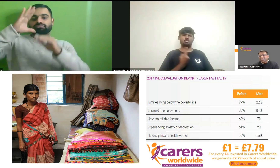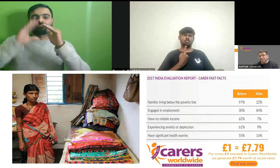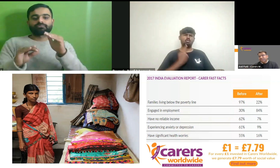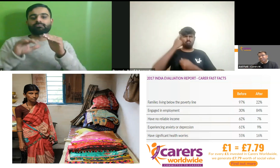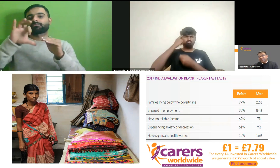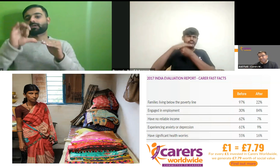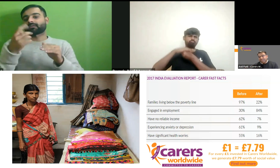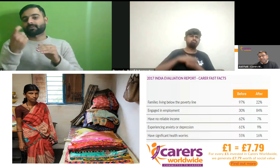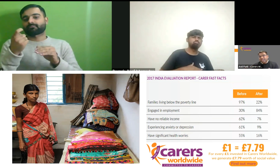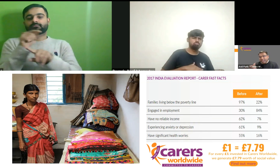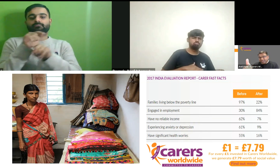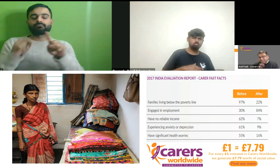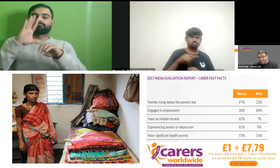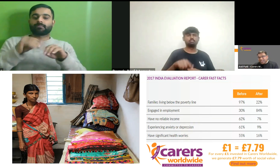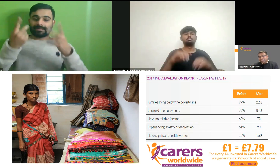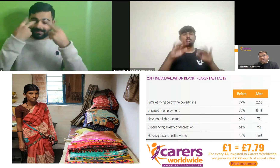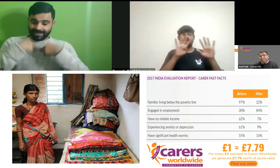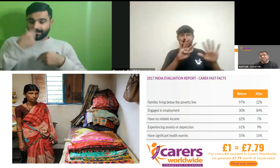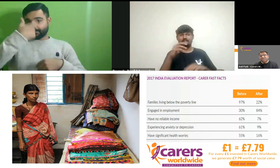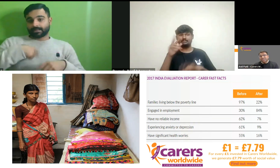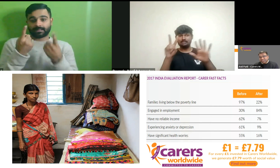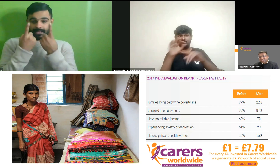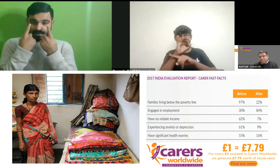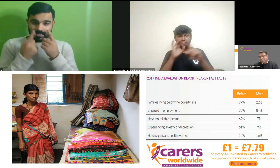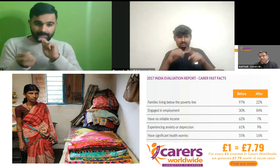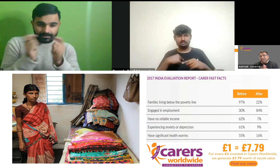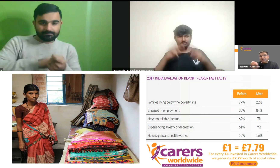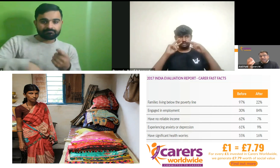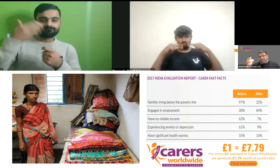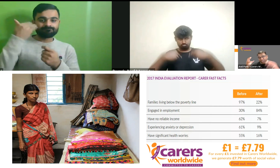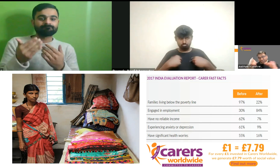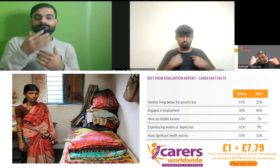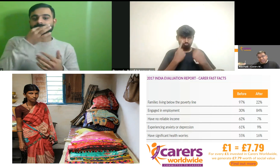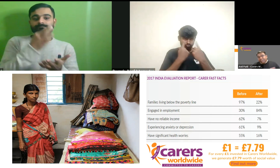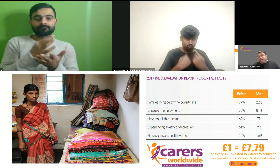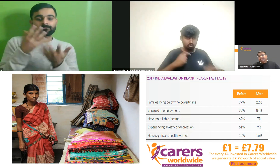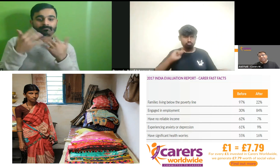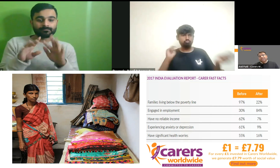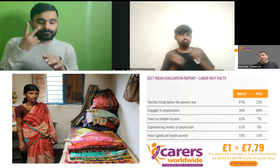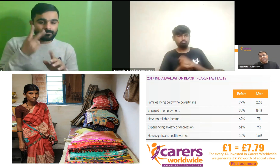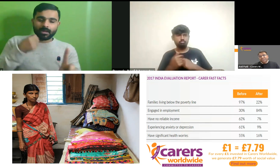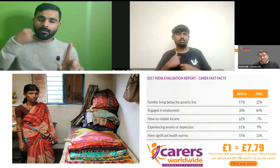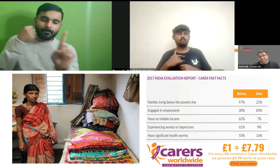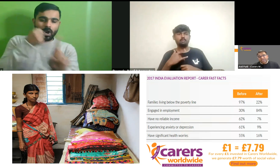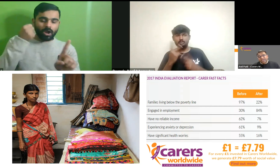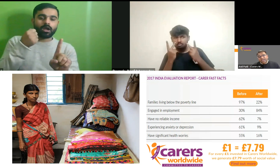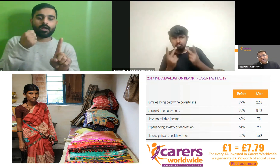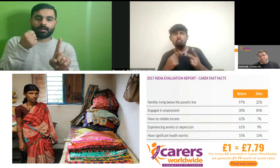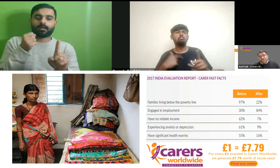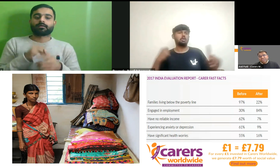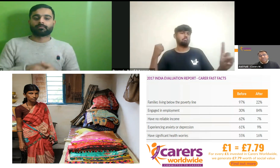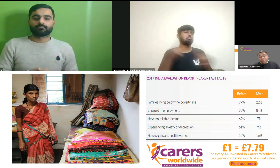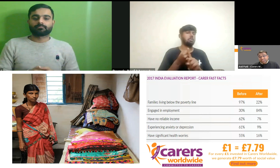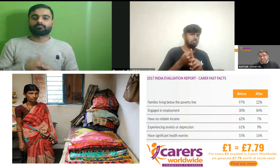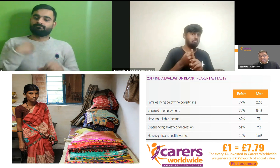independent evaluation done. And recently we commissioned last year about the impact of